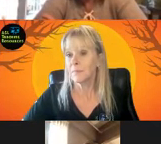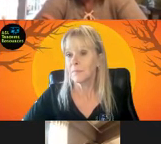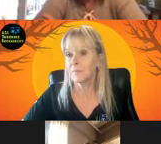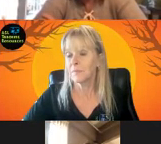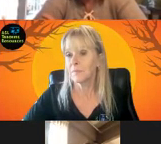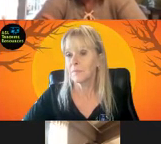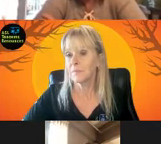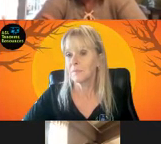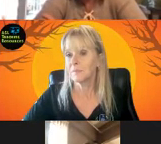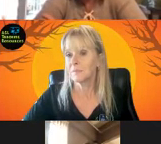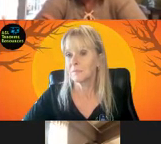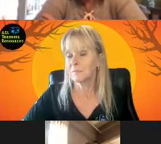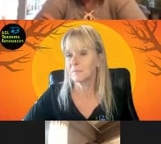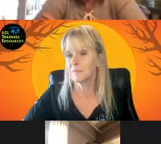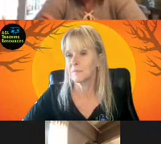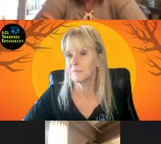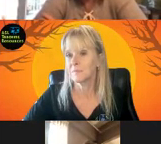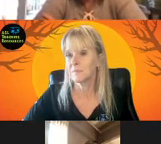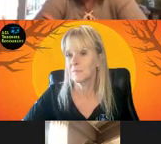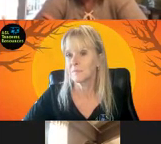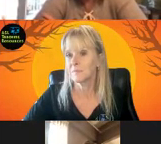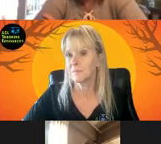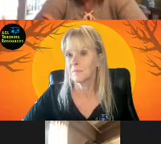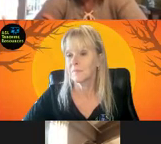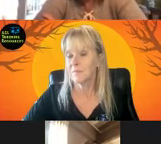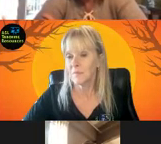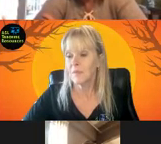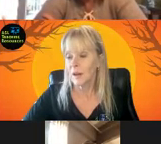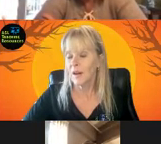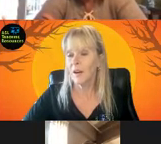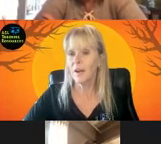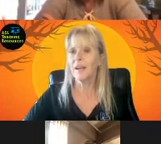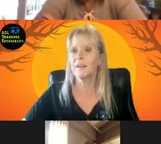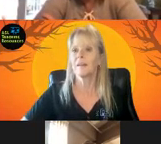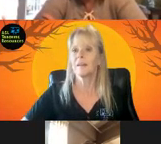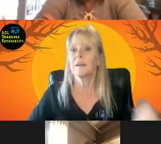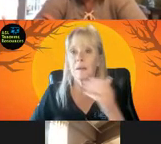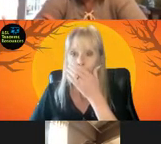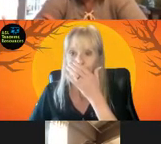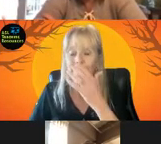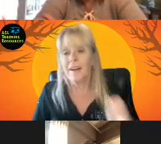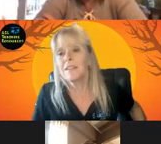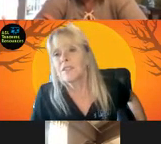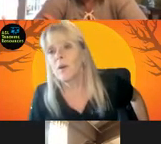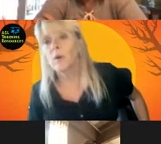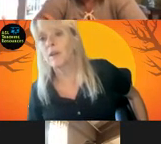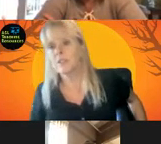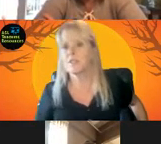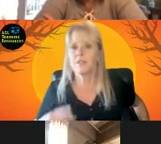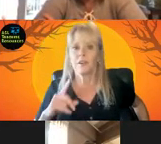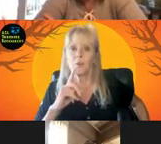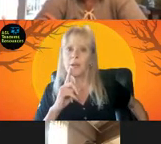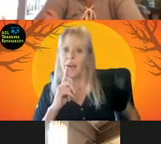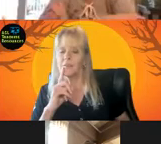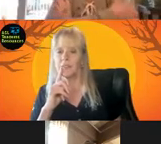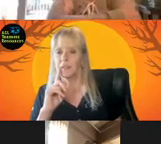So he's just memorizing like the sight words, the flashcards. Like, Okay. All right. So just,